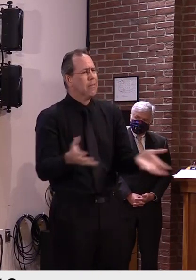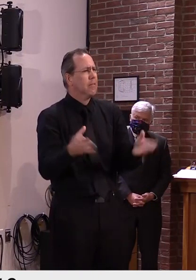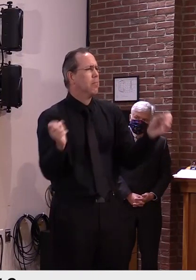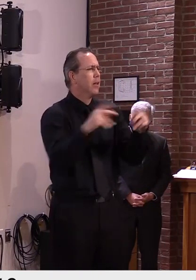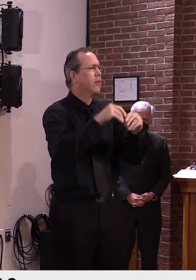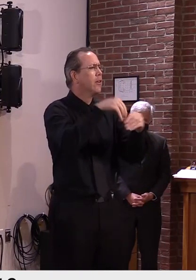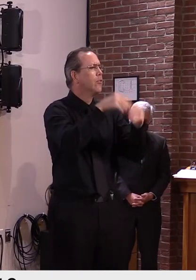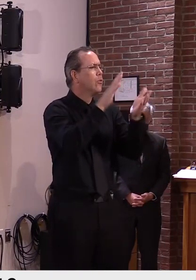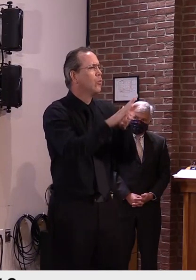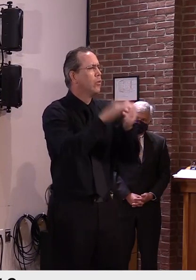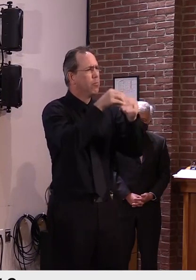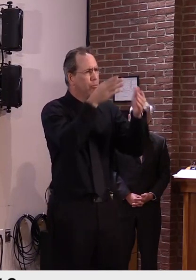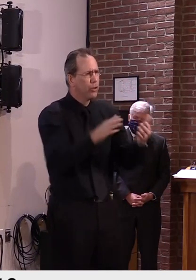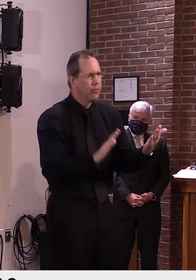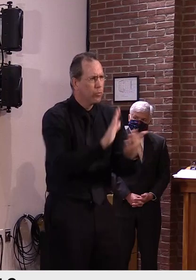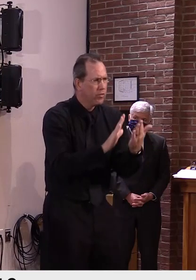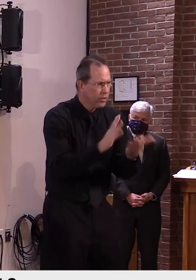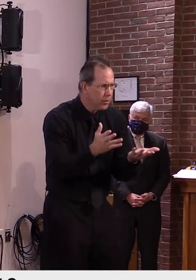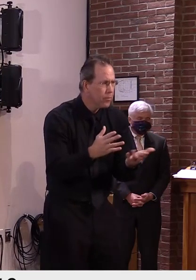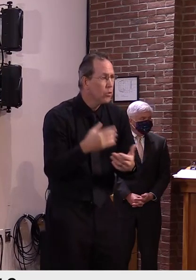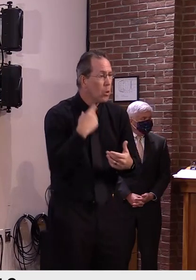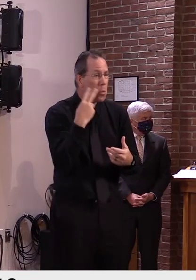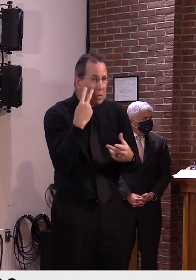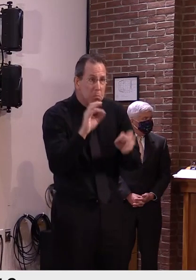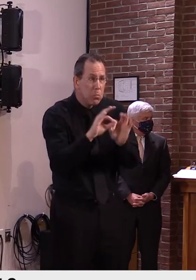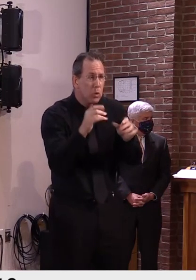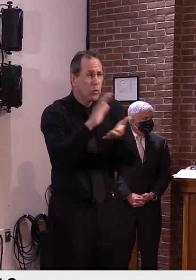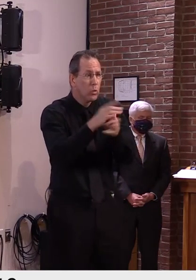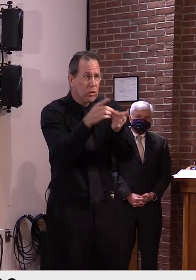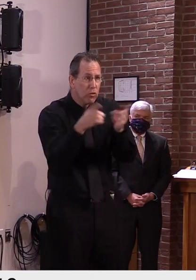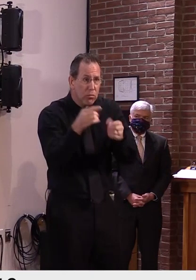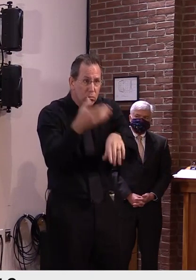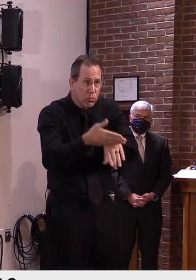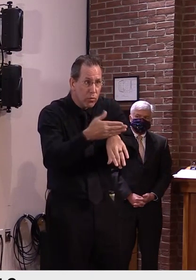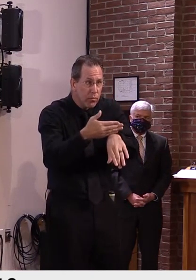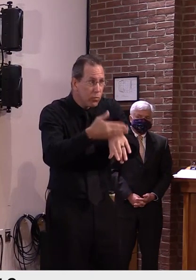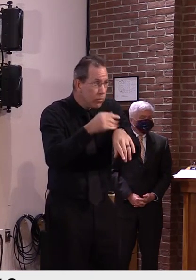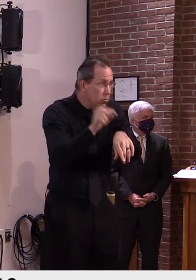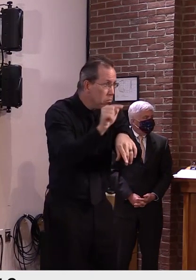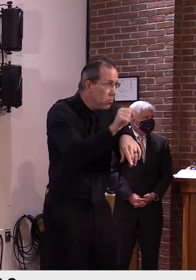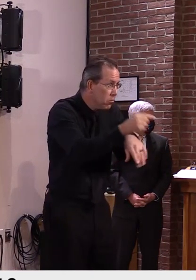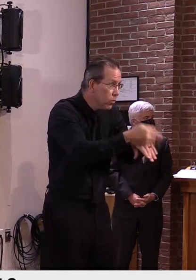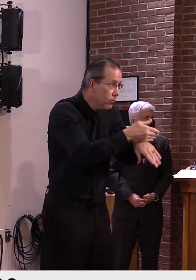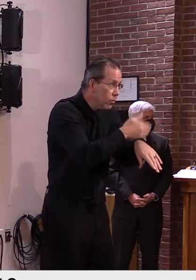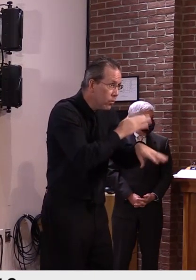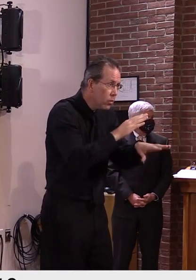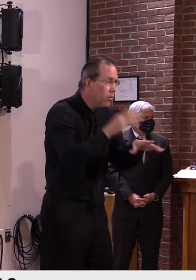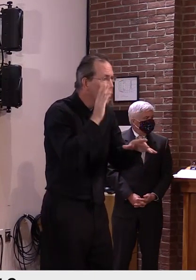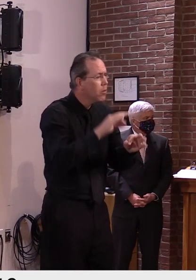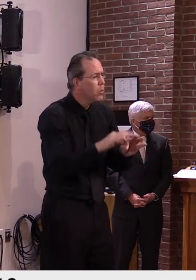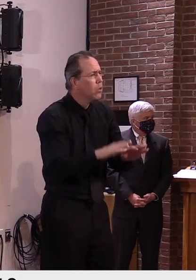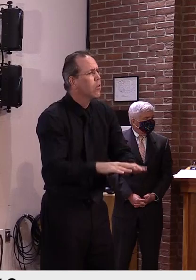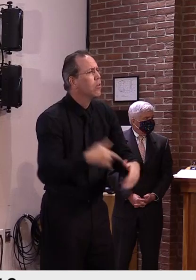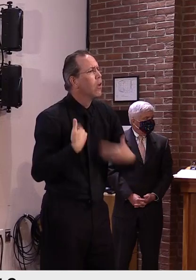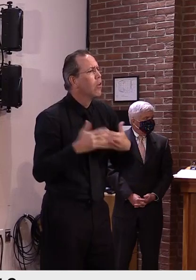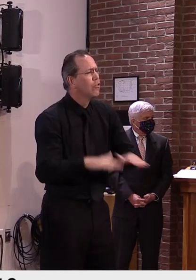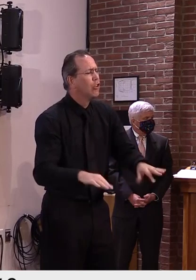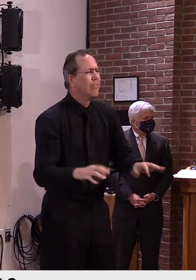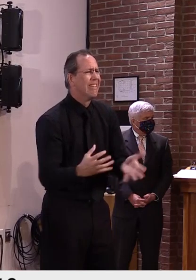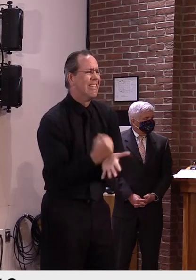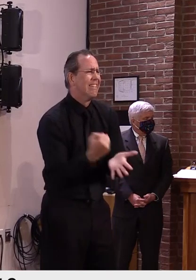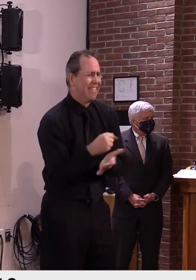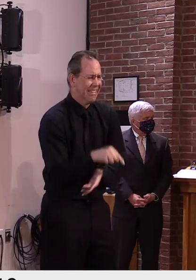hopefully we'll see more in-person instruction, particularly with the younger students, which I think we all know is developmentally so critical for them. And as far as just following up on the